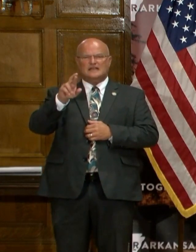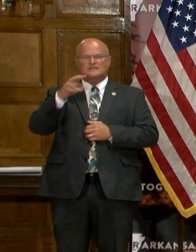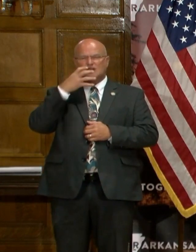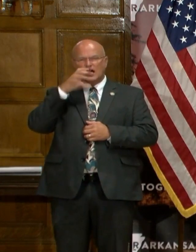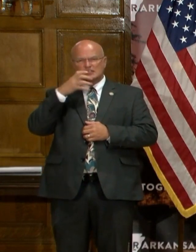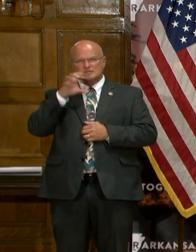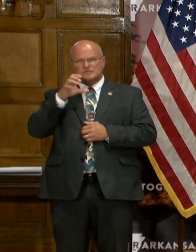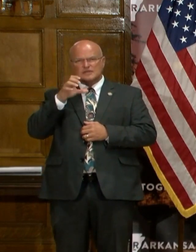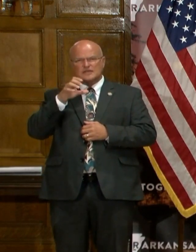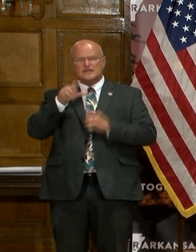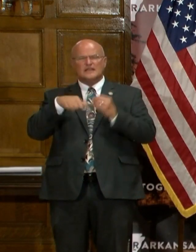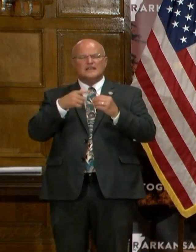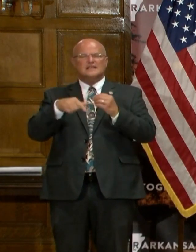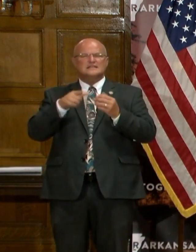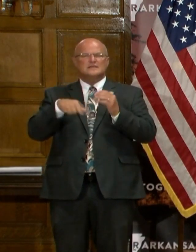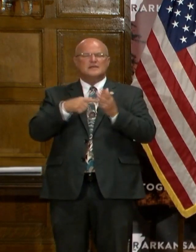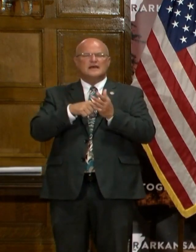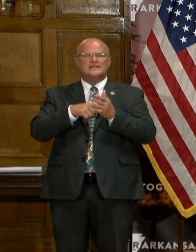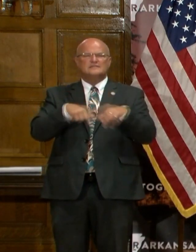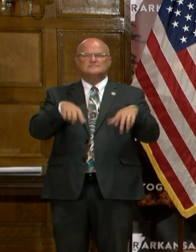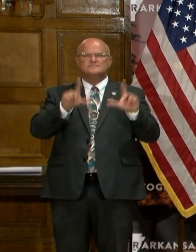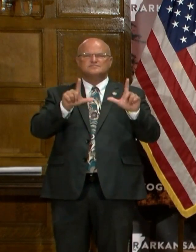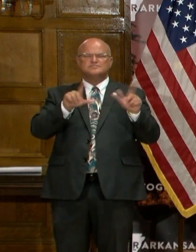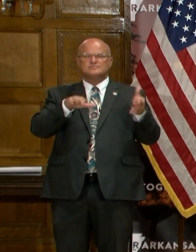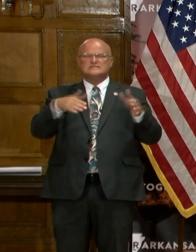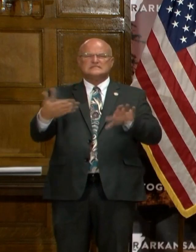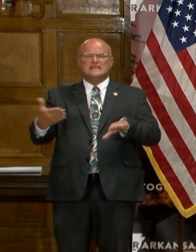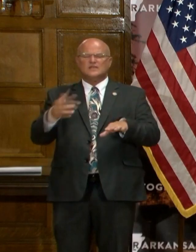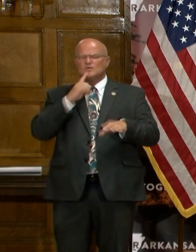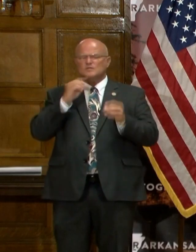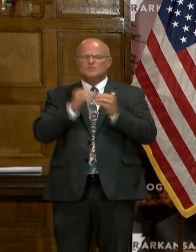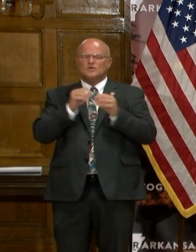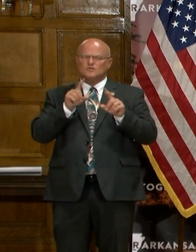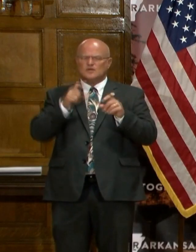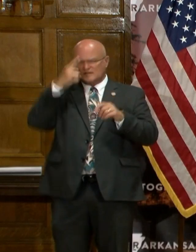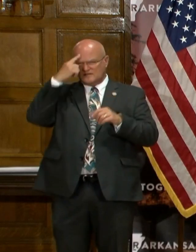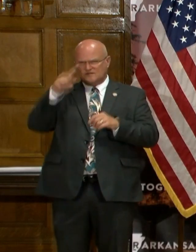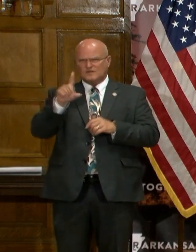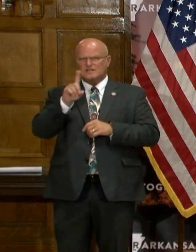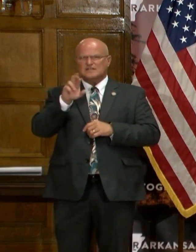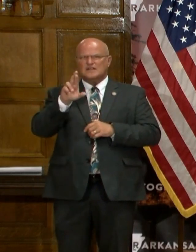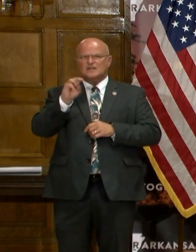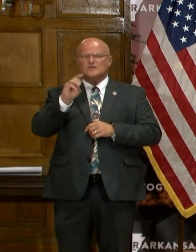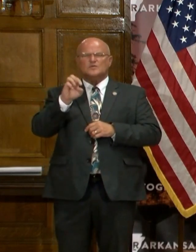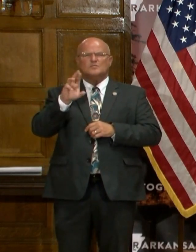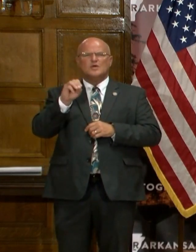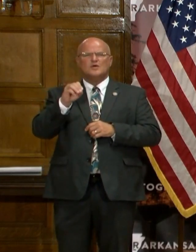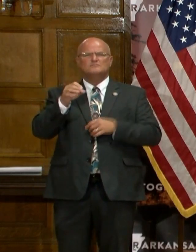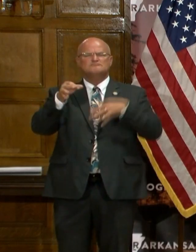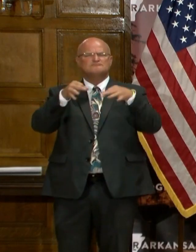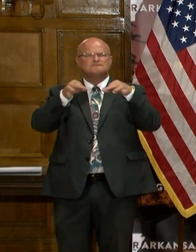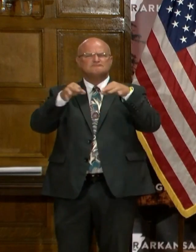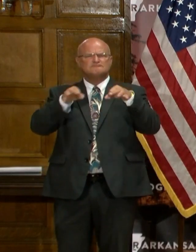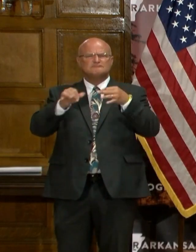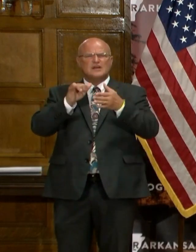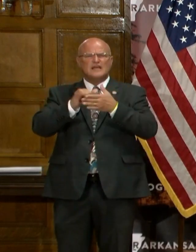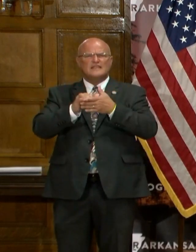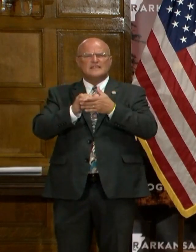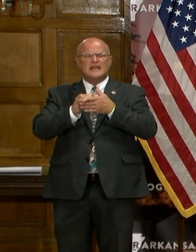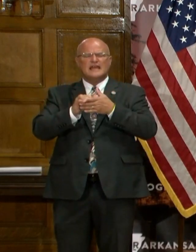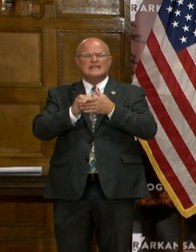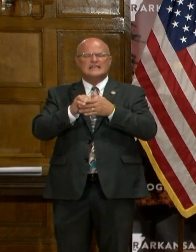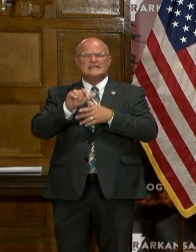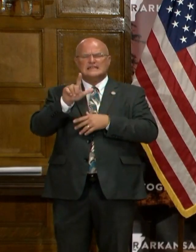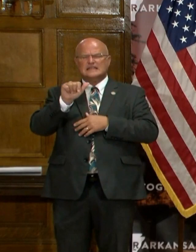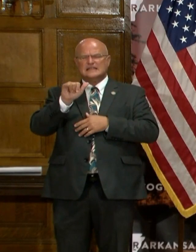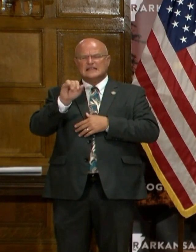question about the comorbidity chart that you put up, and it's really a question for Dr. Romero, please. If he could describe that in lay terms, and I